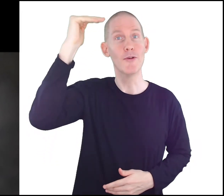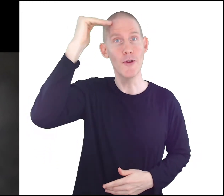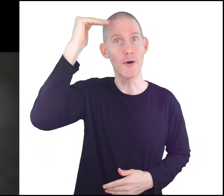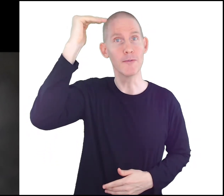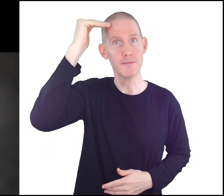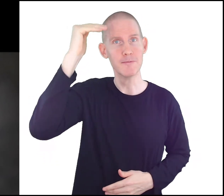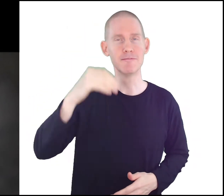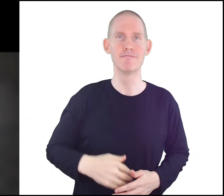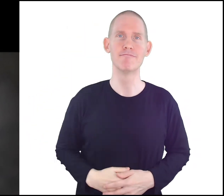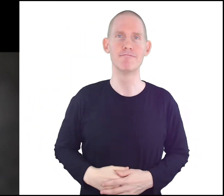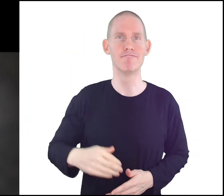No.